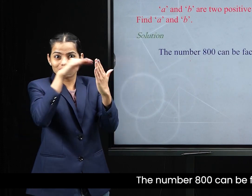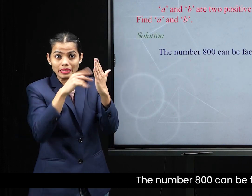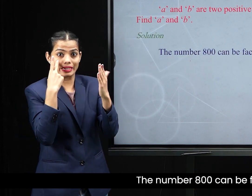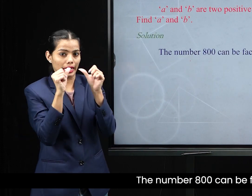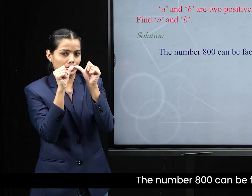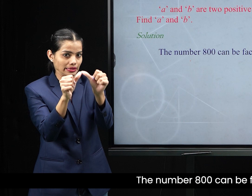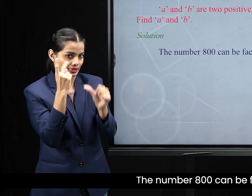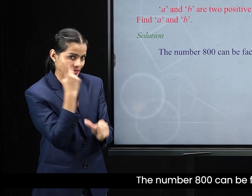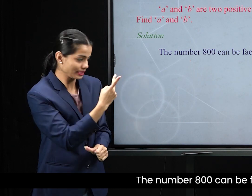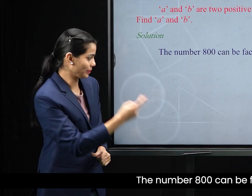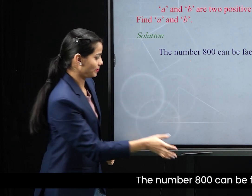can be factorized as